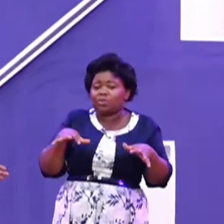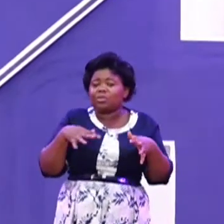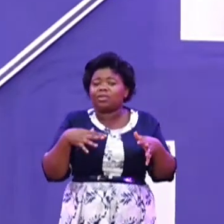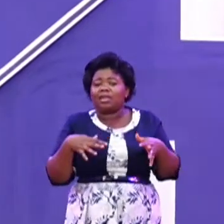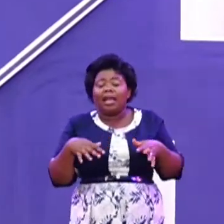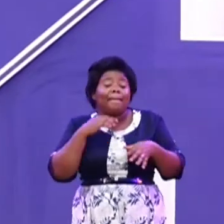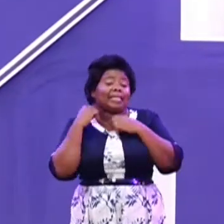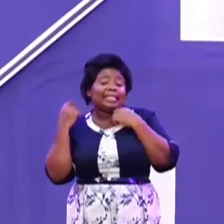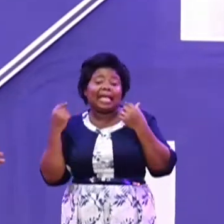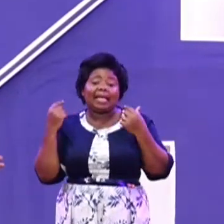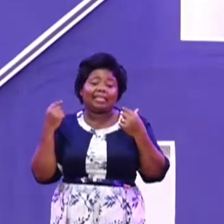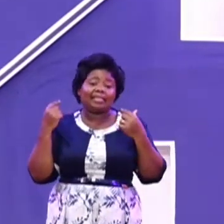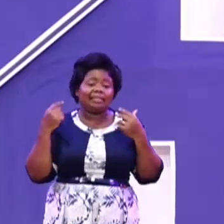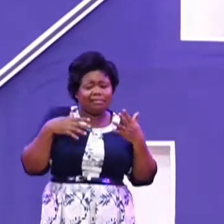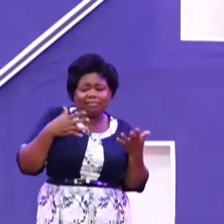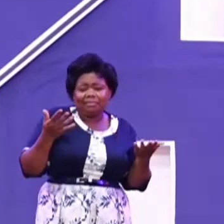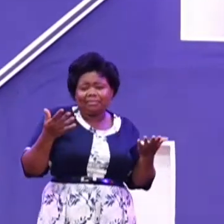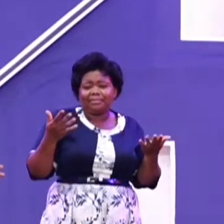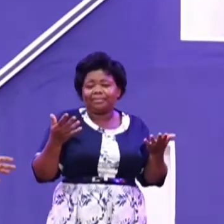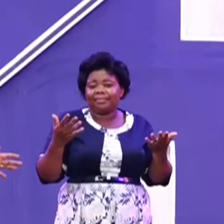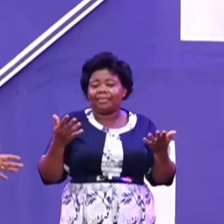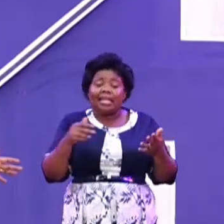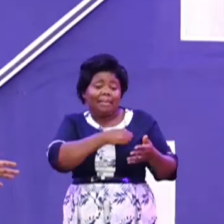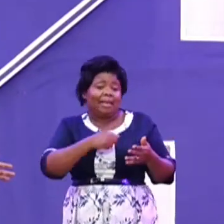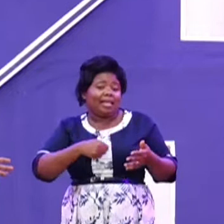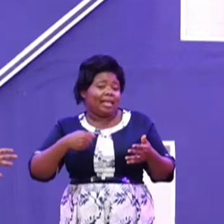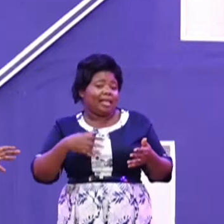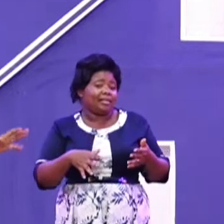need Pastor. Mama.